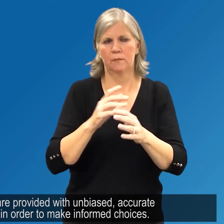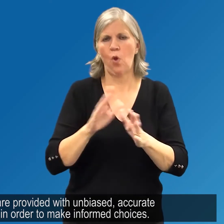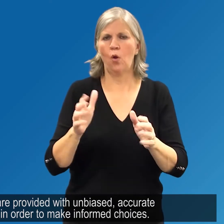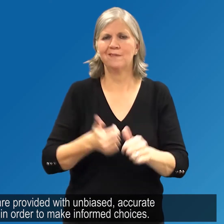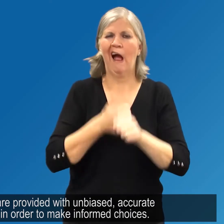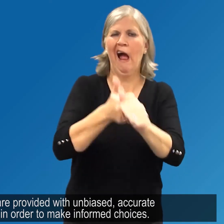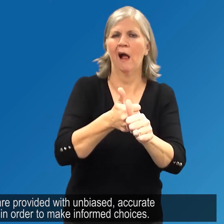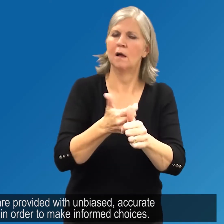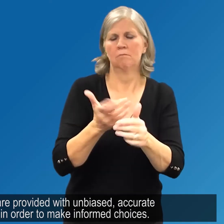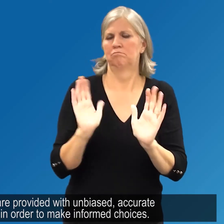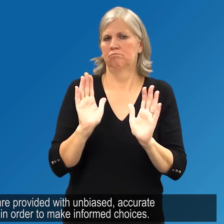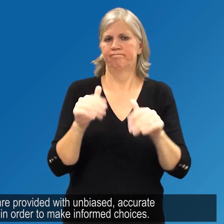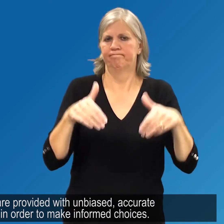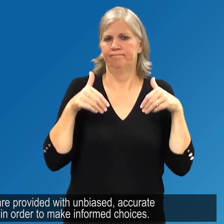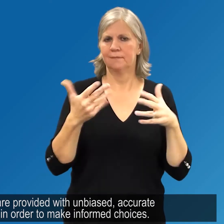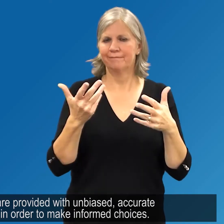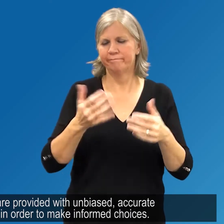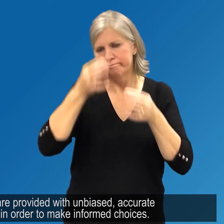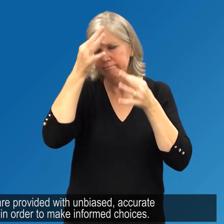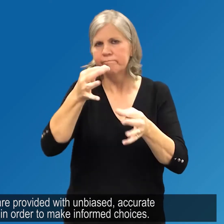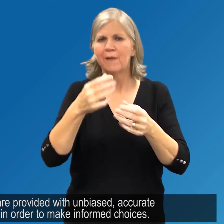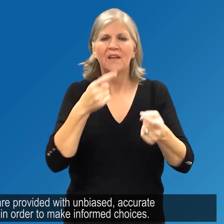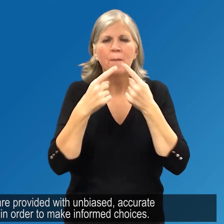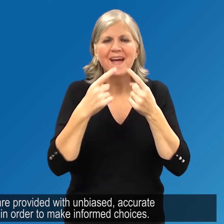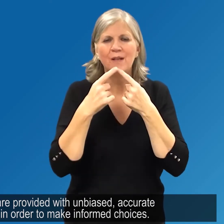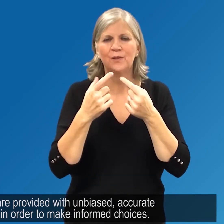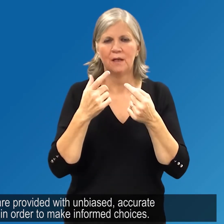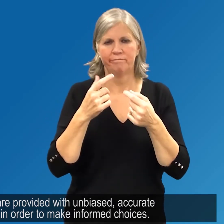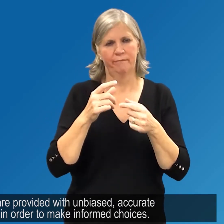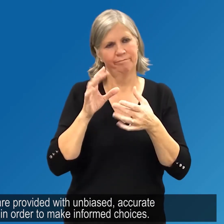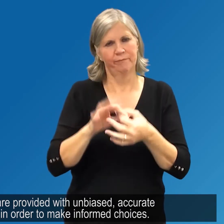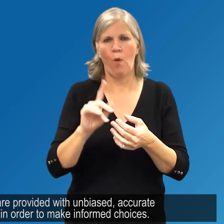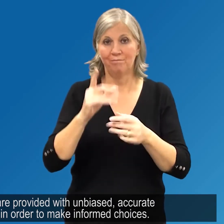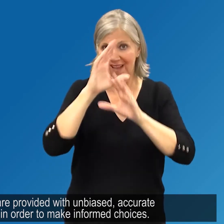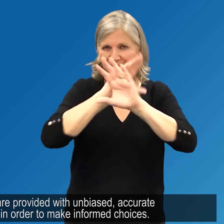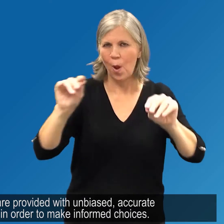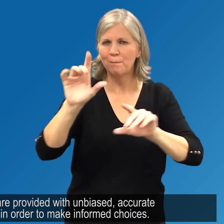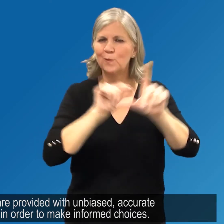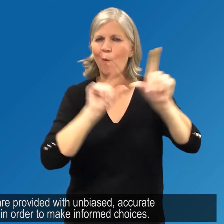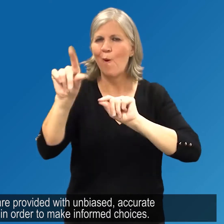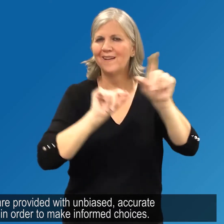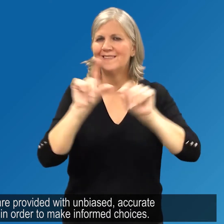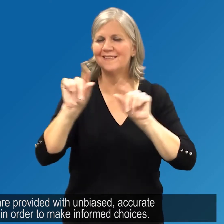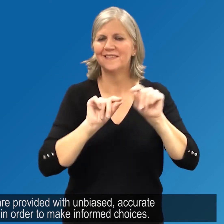All families are provided with unbiased, accurate information in order to make informed choices.